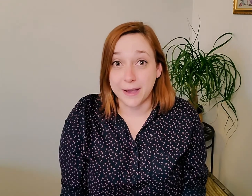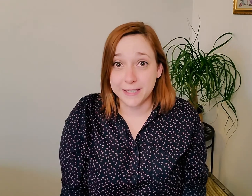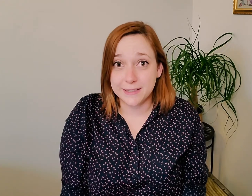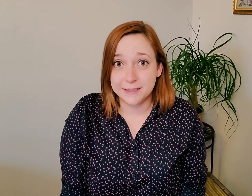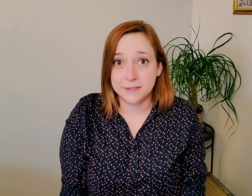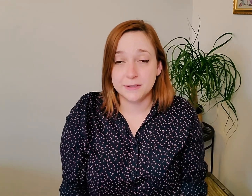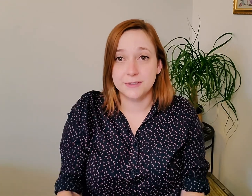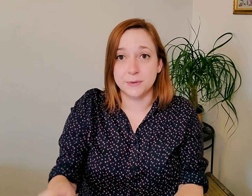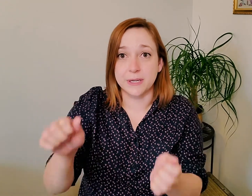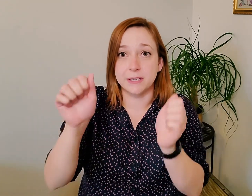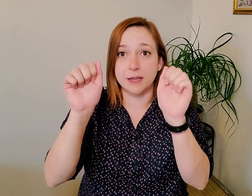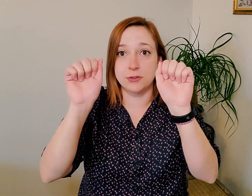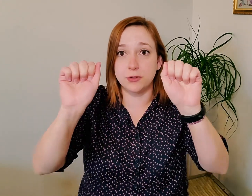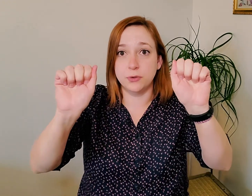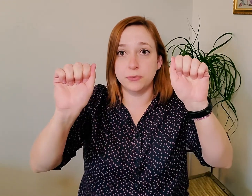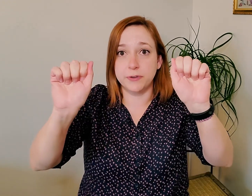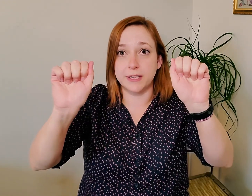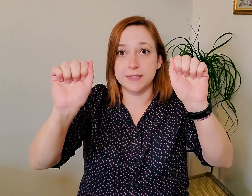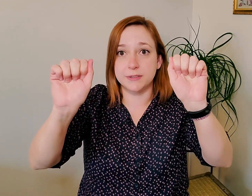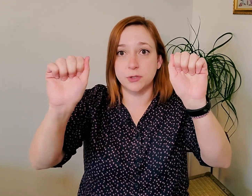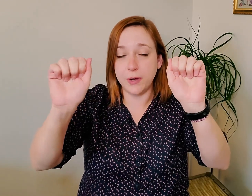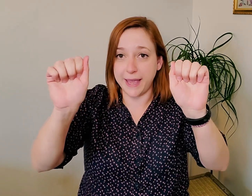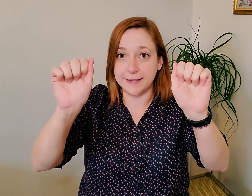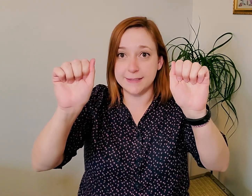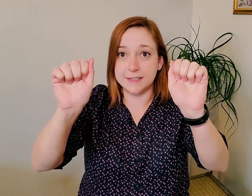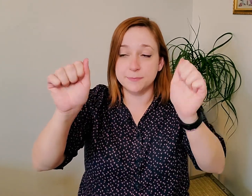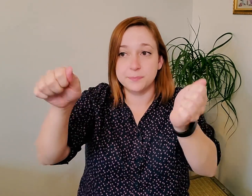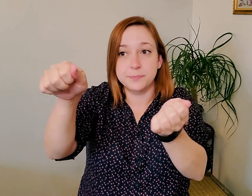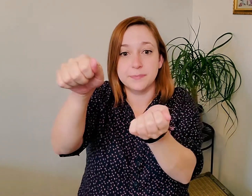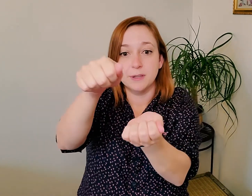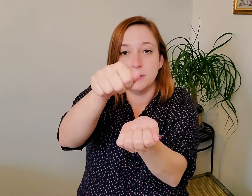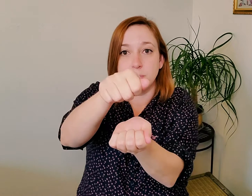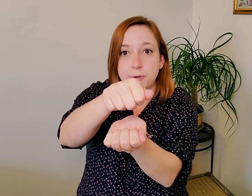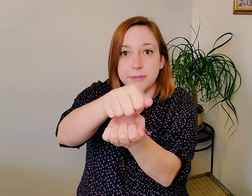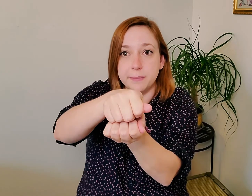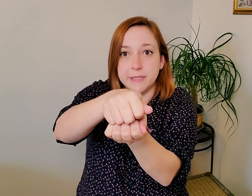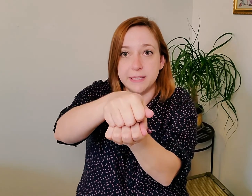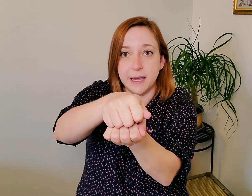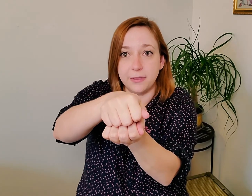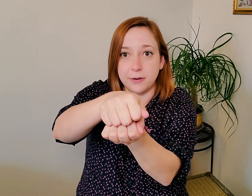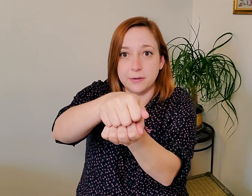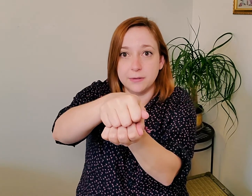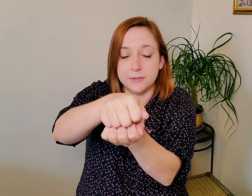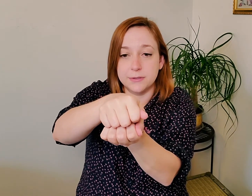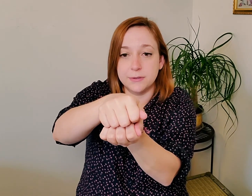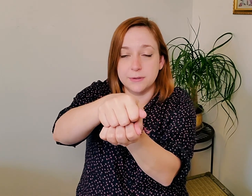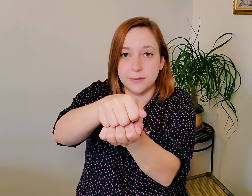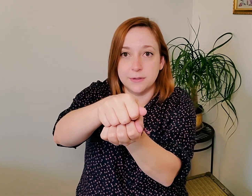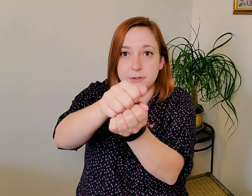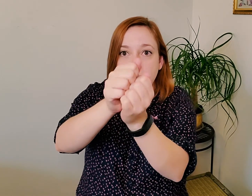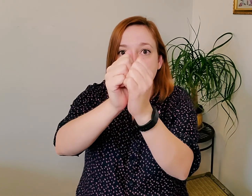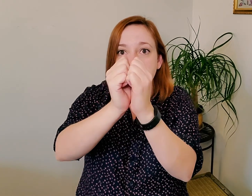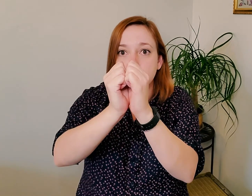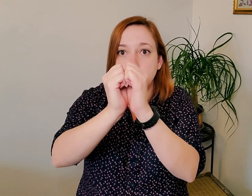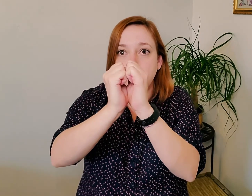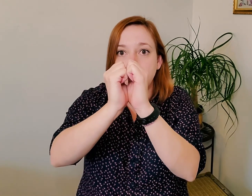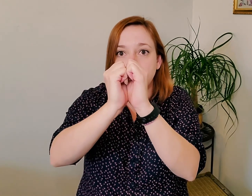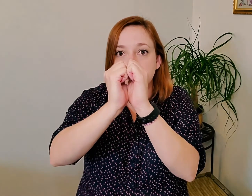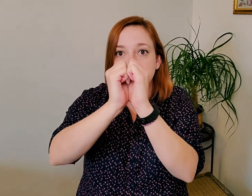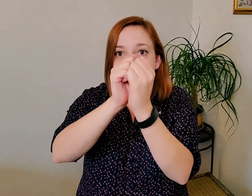Grind. So we're going to take two fists, two A's, put them together so that each palm is near